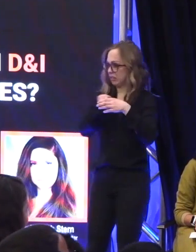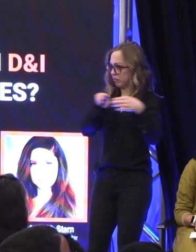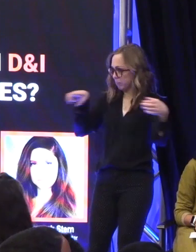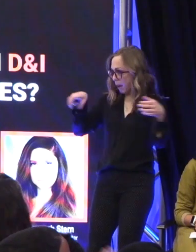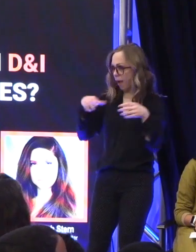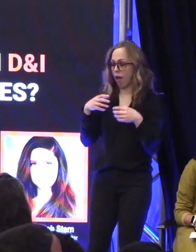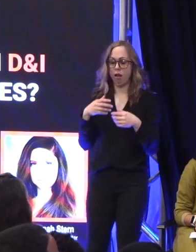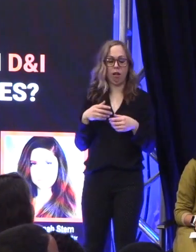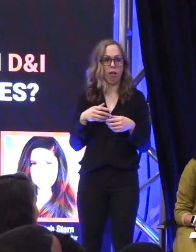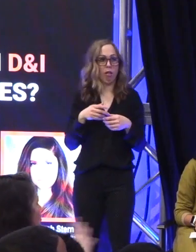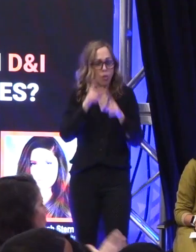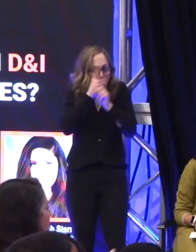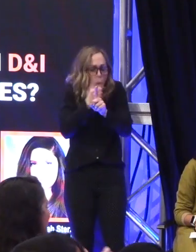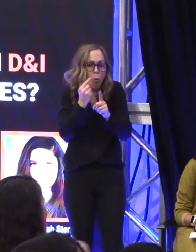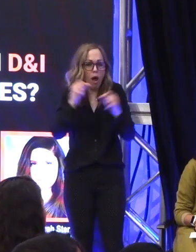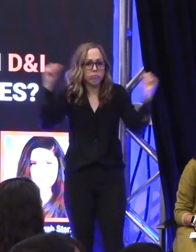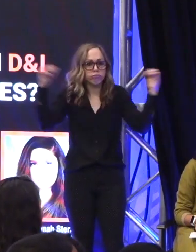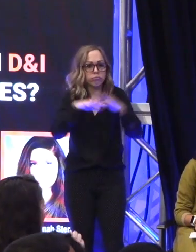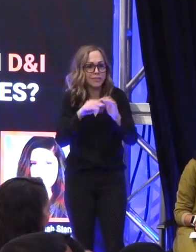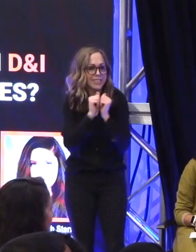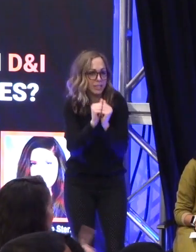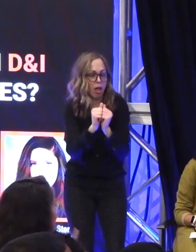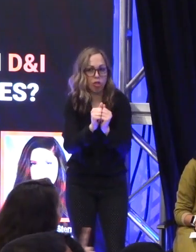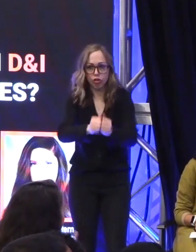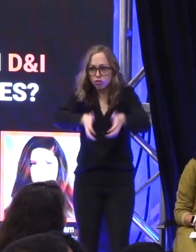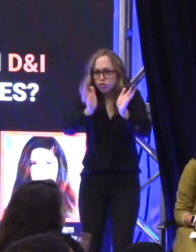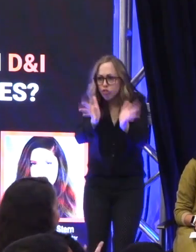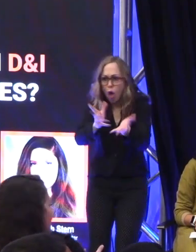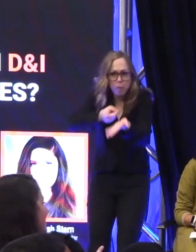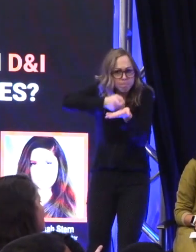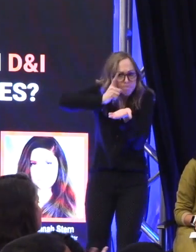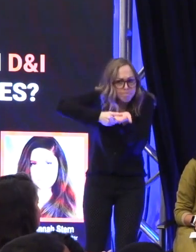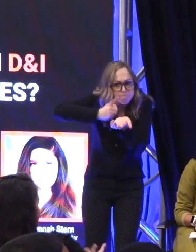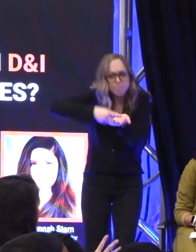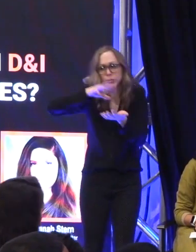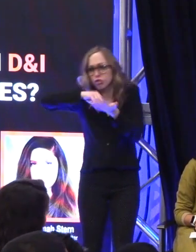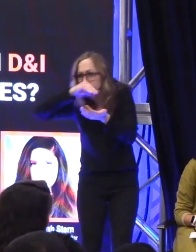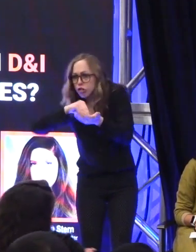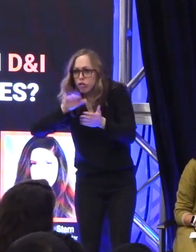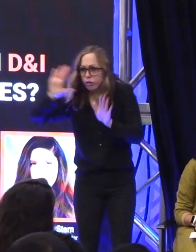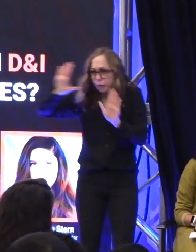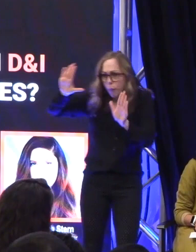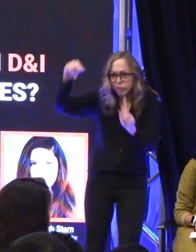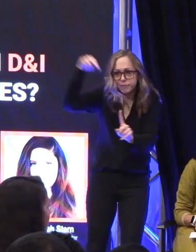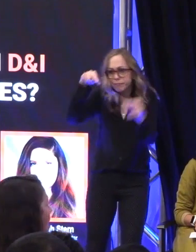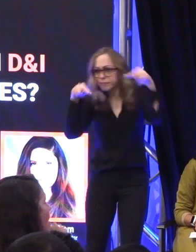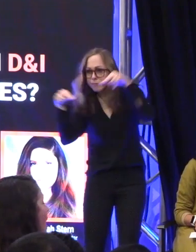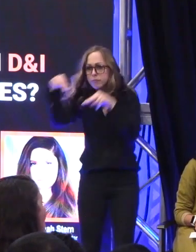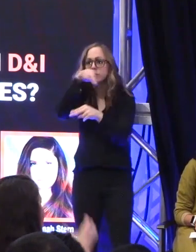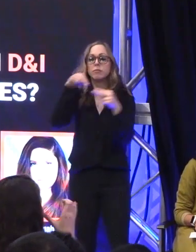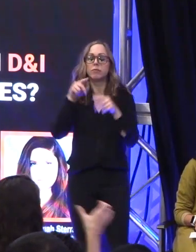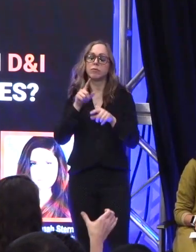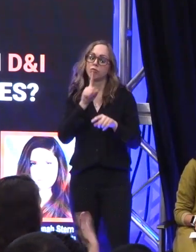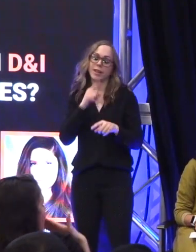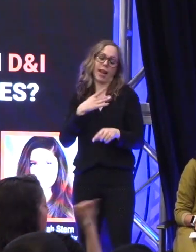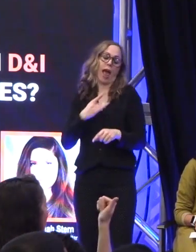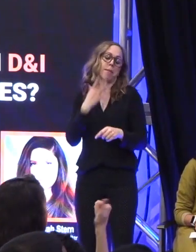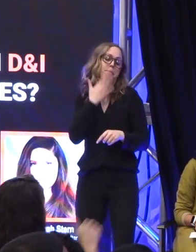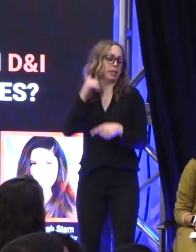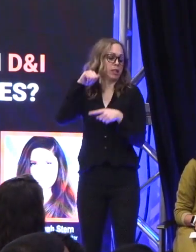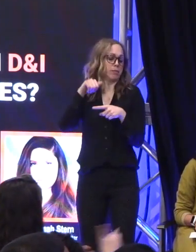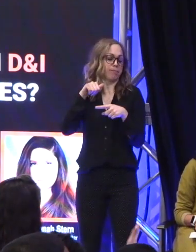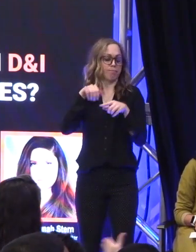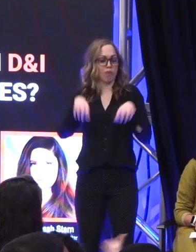this brings us together. We're able to talk and converse, you know, learn from each other. So I love the idea of best practice sharing,